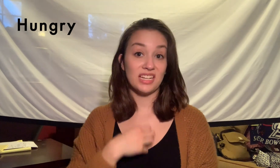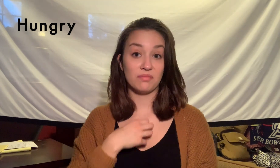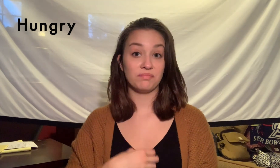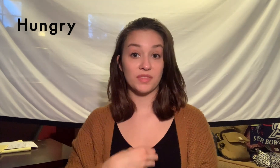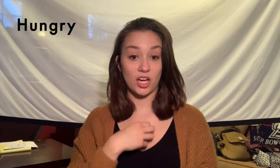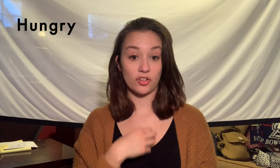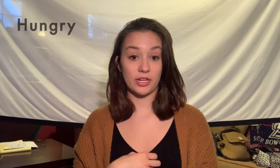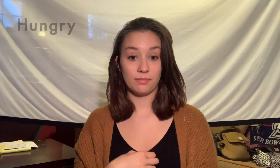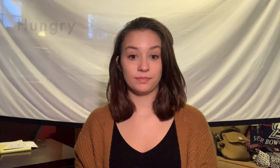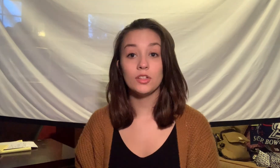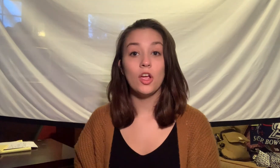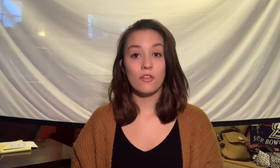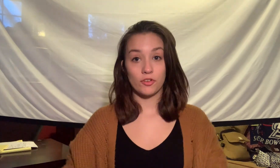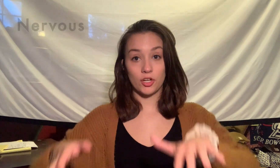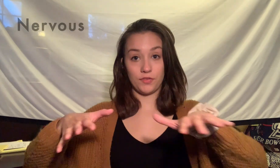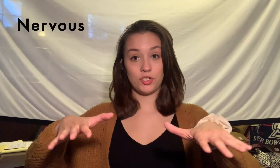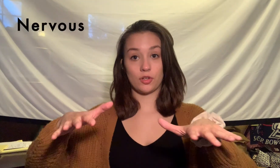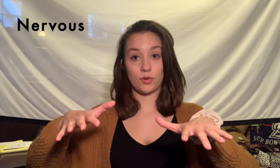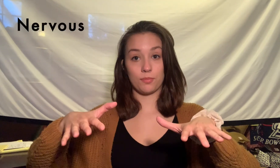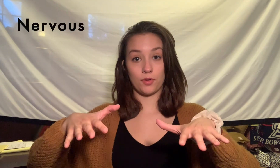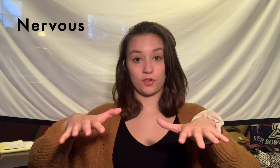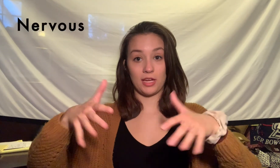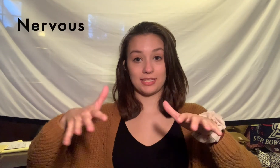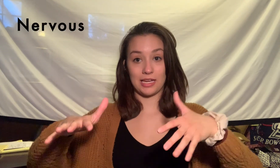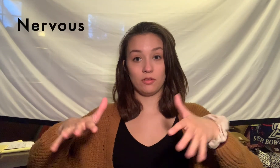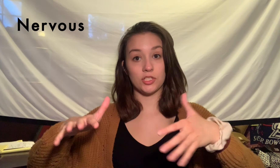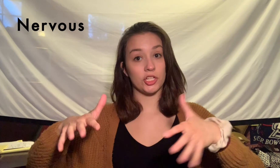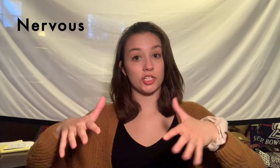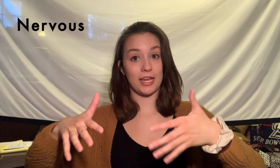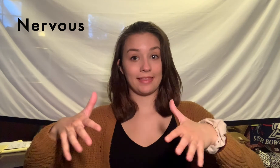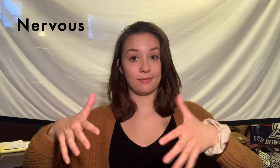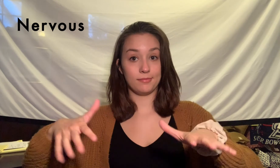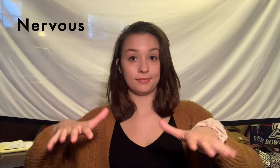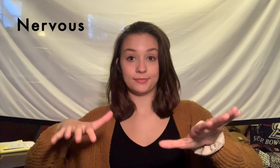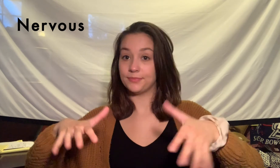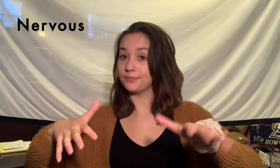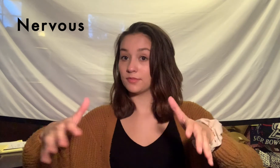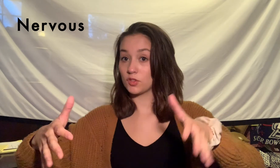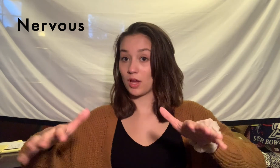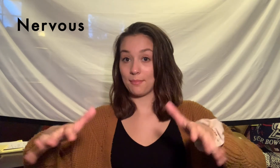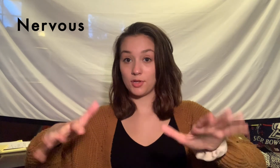down, hungry. For nervous, you're gonna put both your hands out and just shake them. I'm nervous.